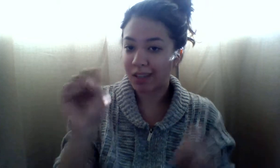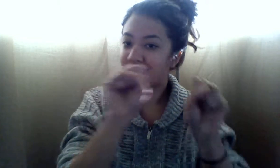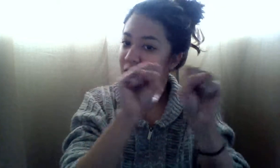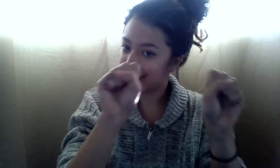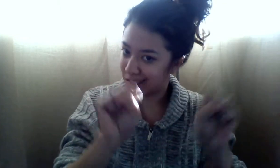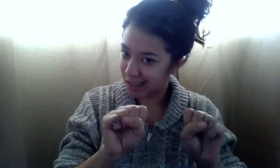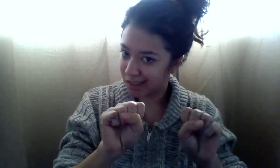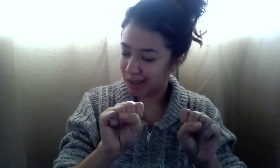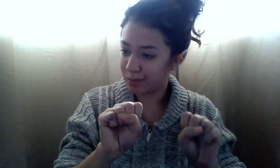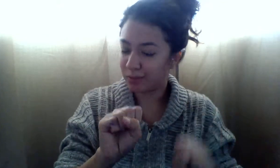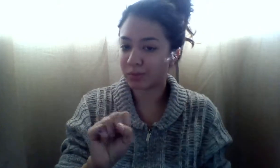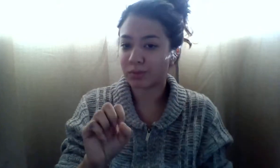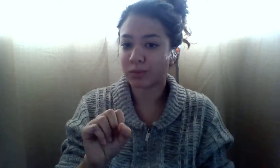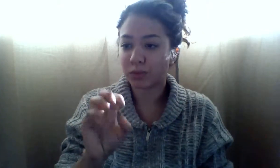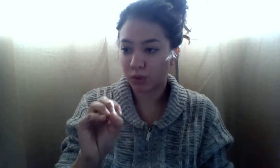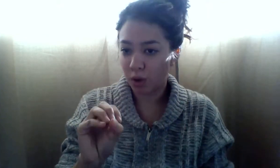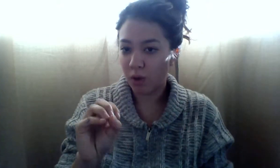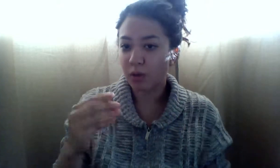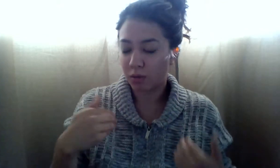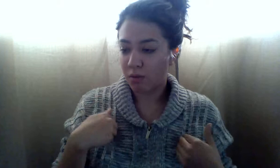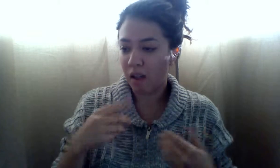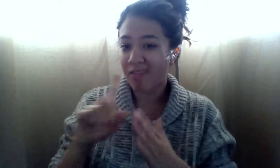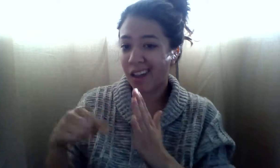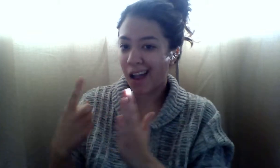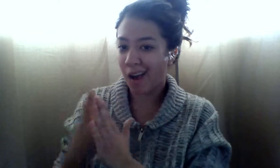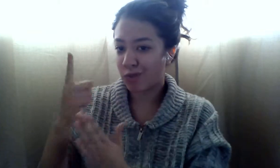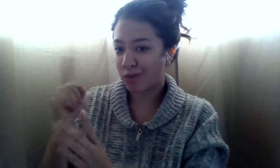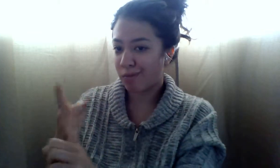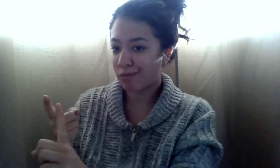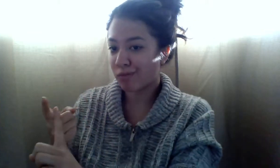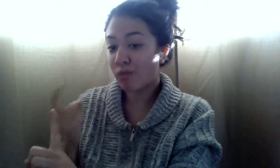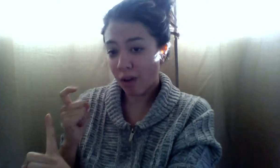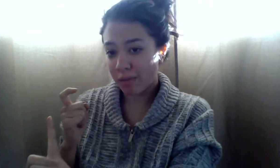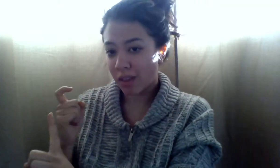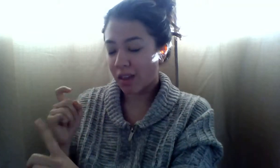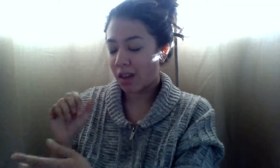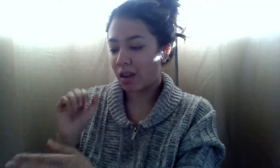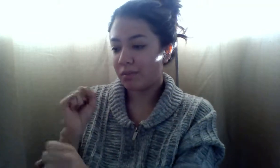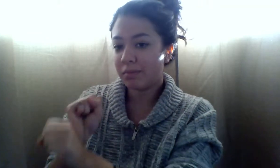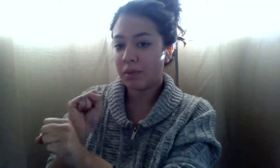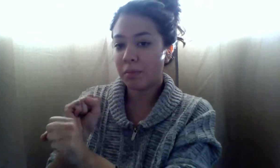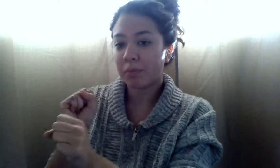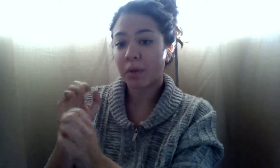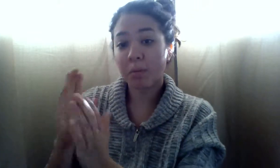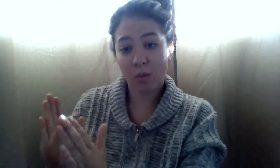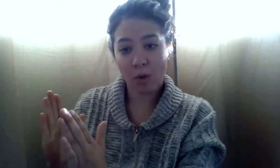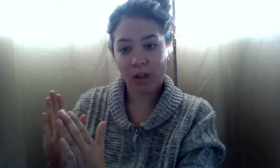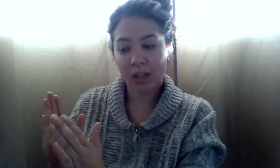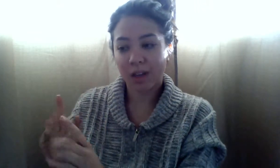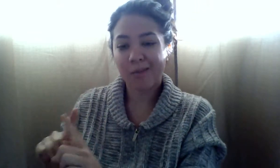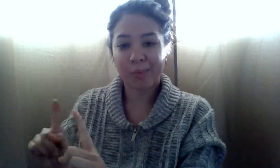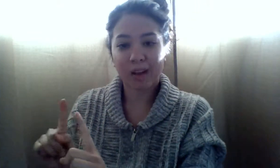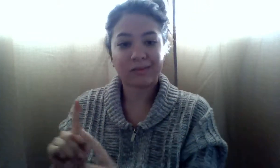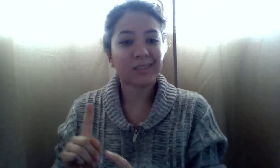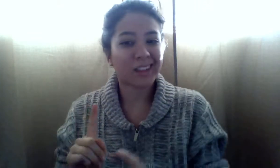what's really nice about the computer programs is that it will automatically do all of the tax work for you. It will do the federal tax, it will do the state